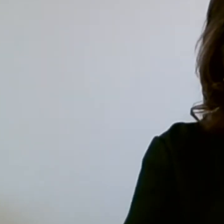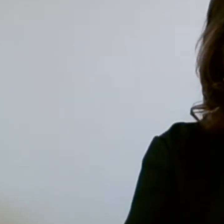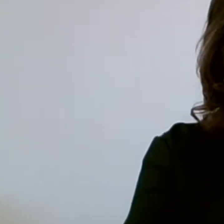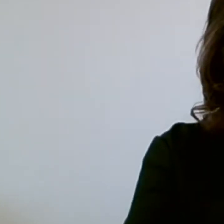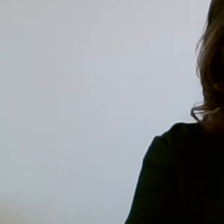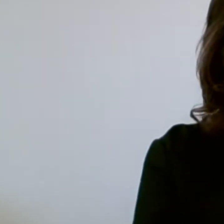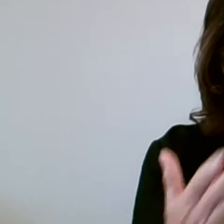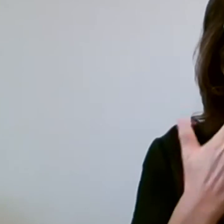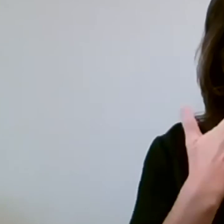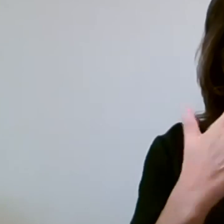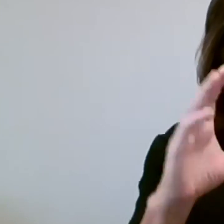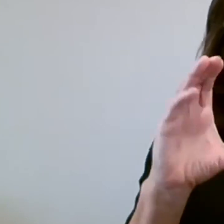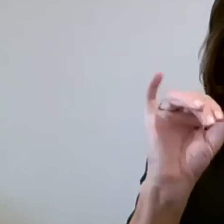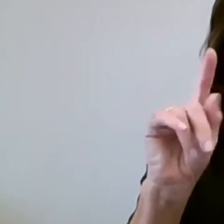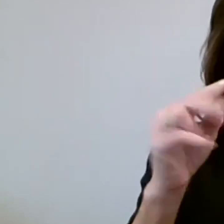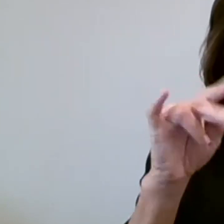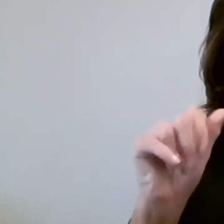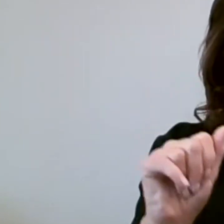Thank you, Cynthia.